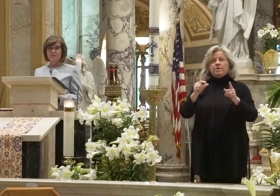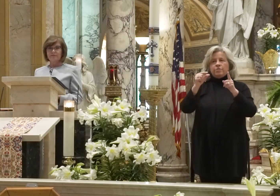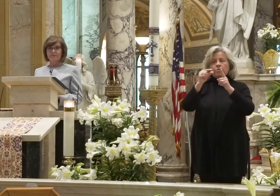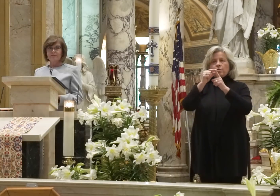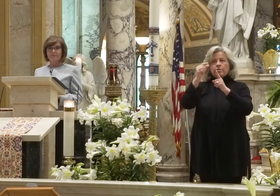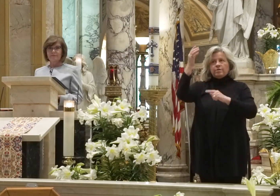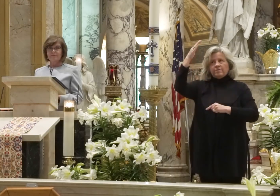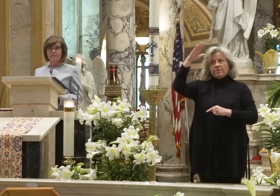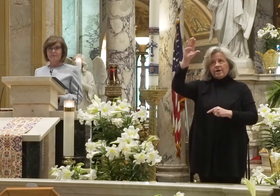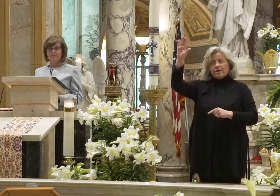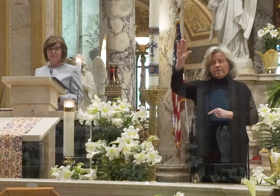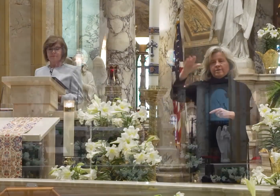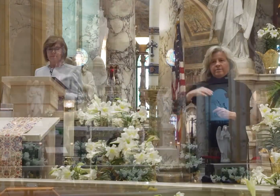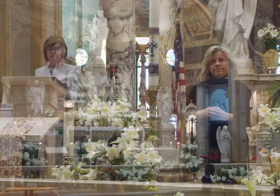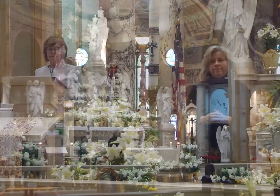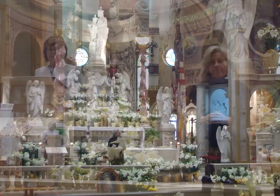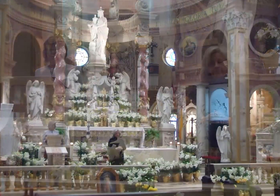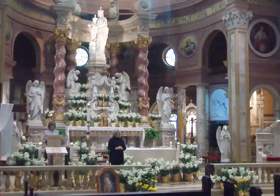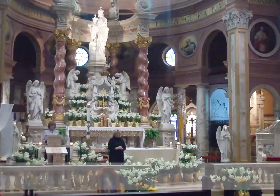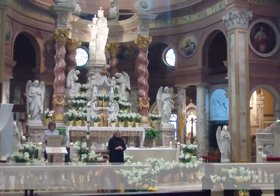Lord. Thanks be to God.